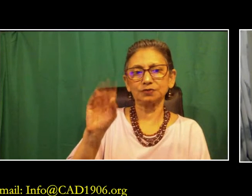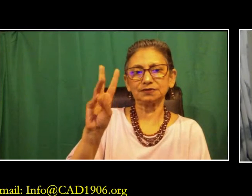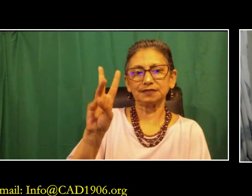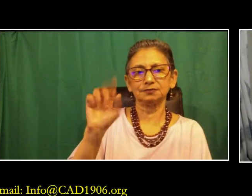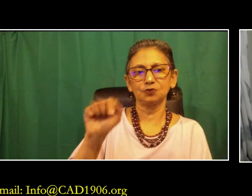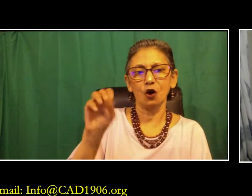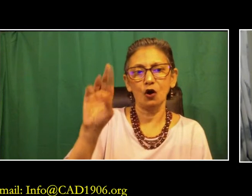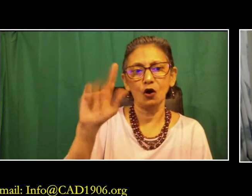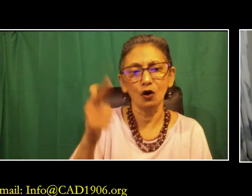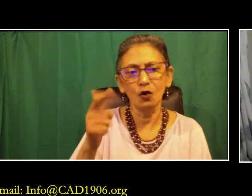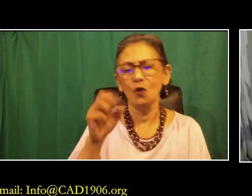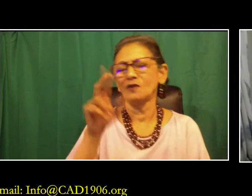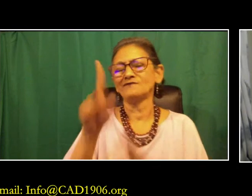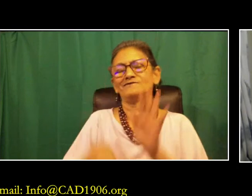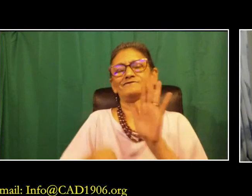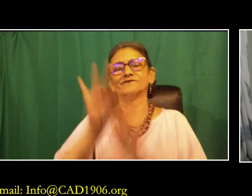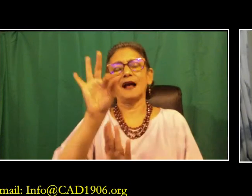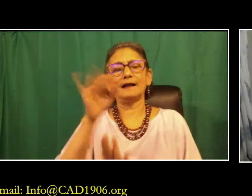email address,